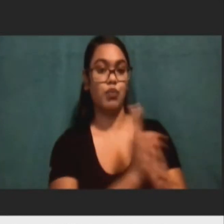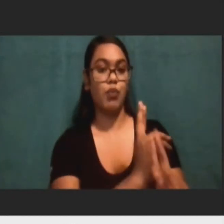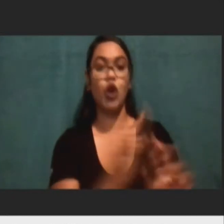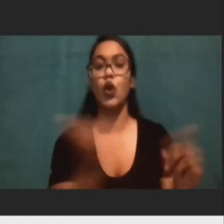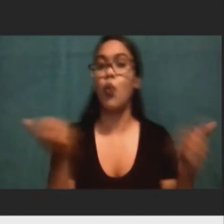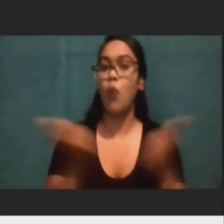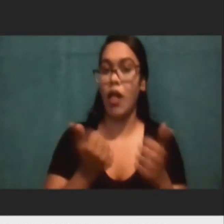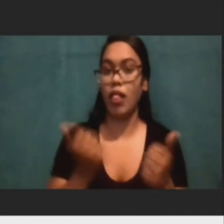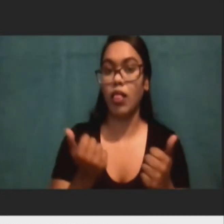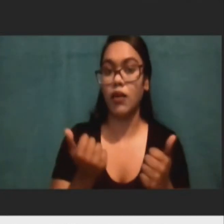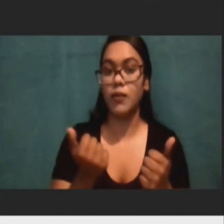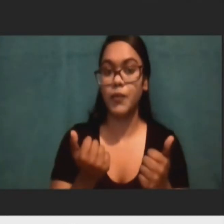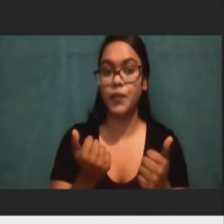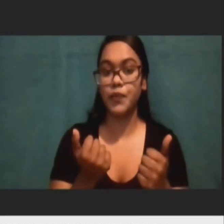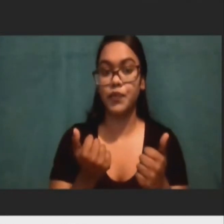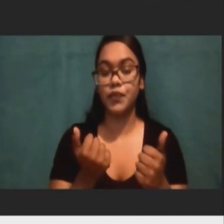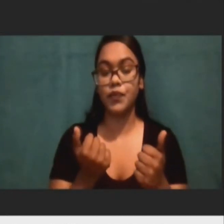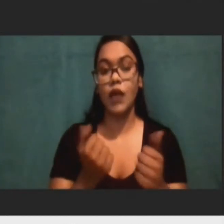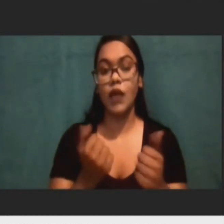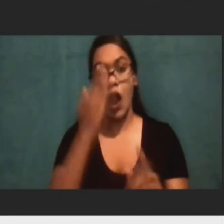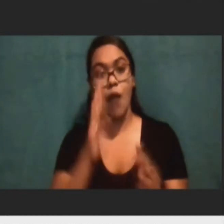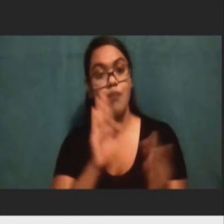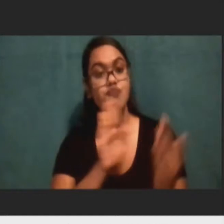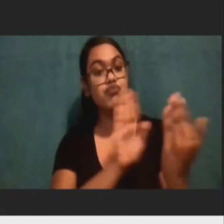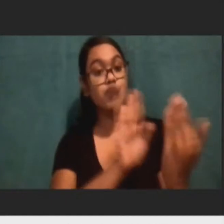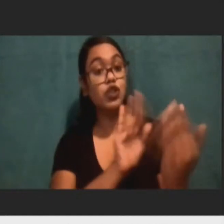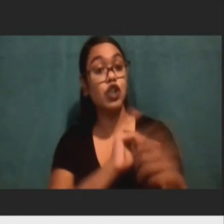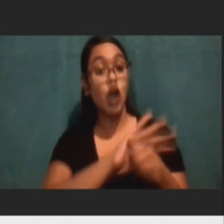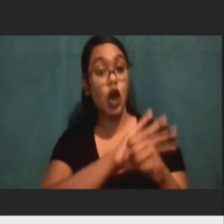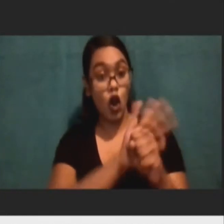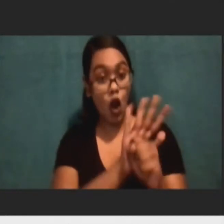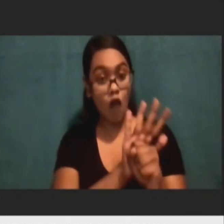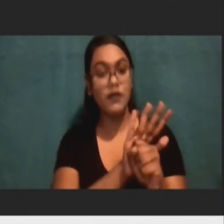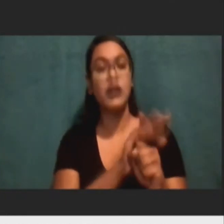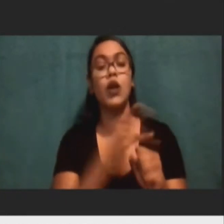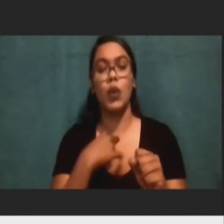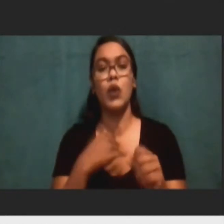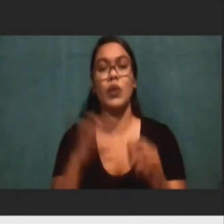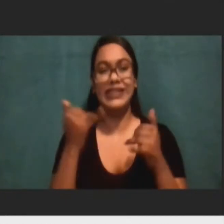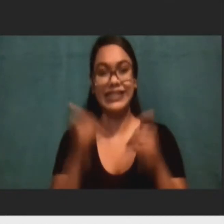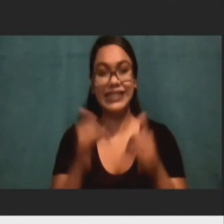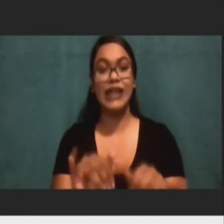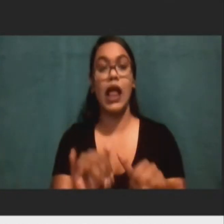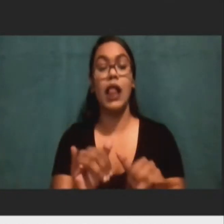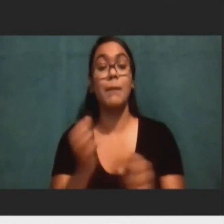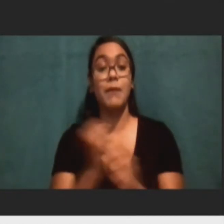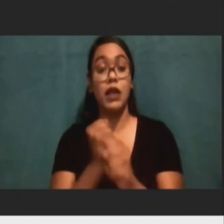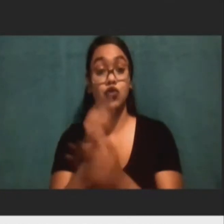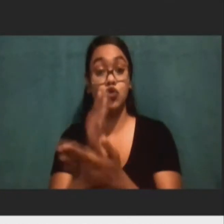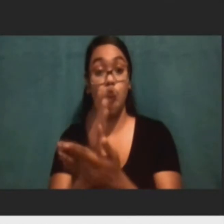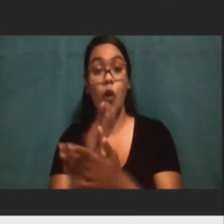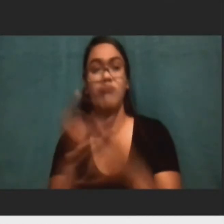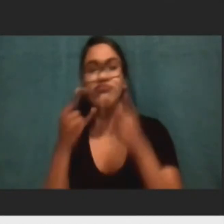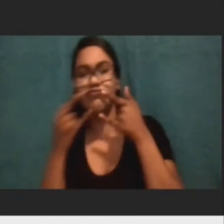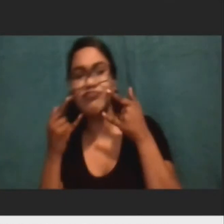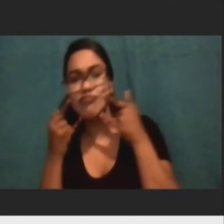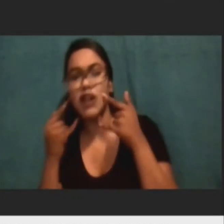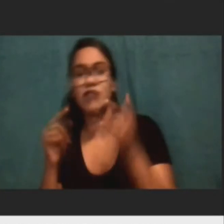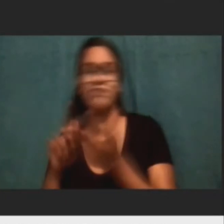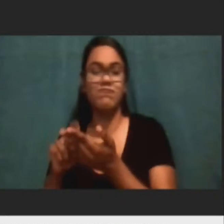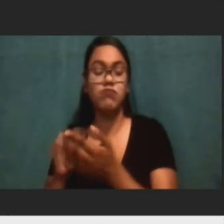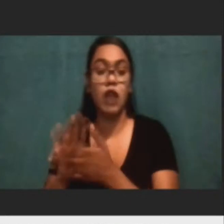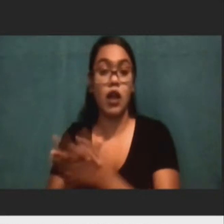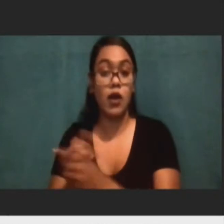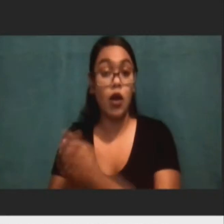risk-adjusted and demand-informed strategy will still be implemented. In the concept of highly reliable organizations, you create